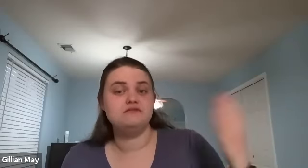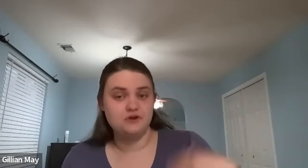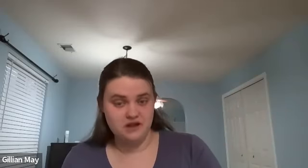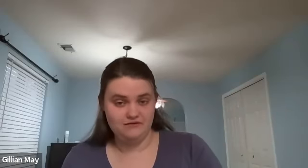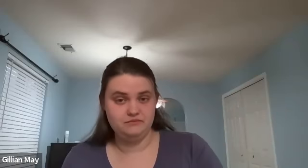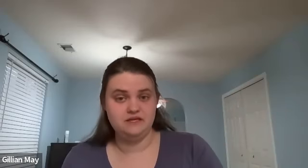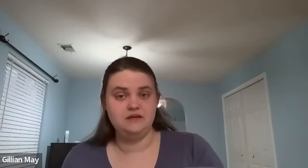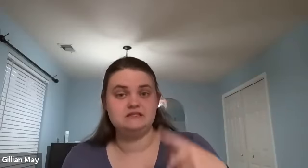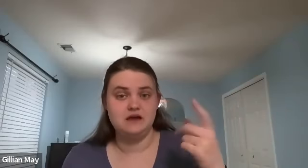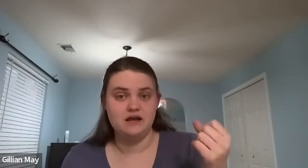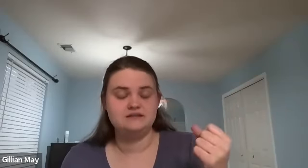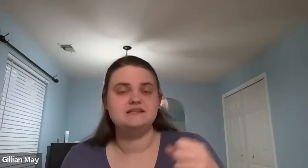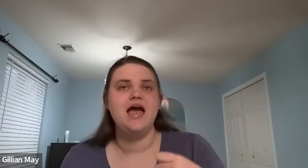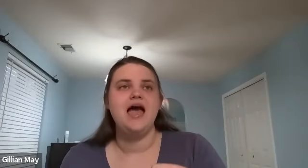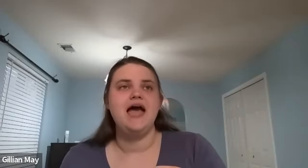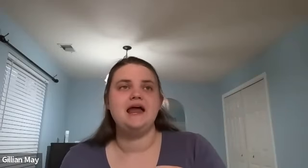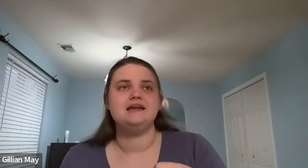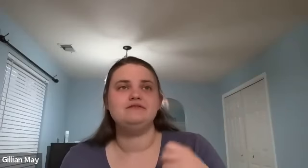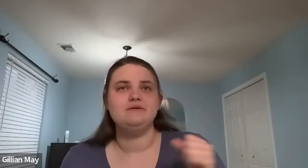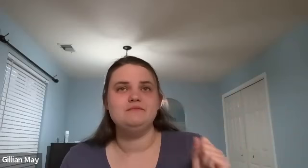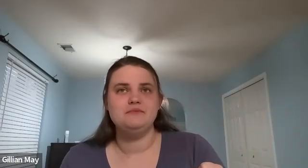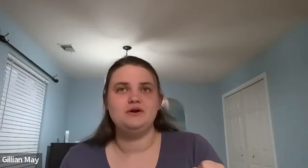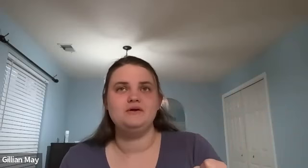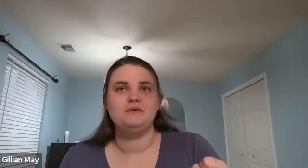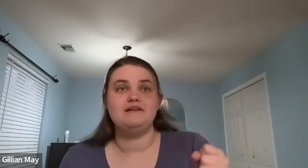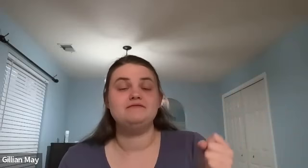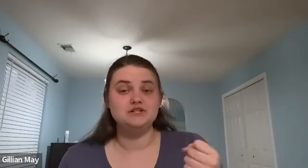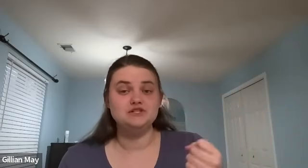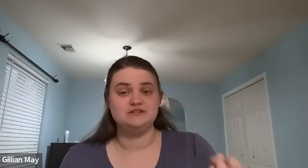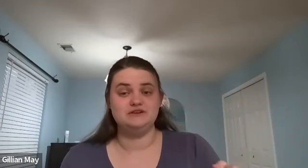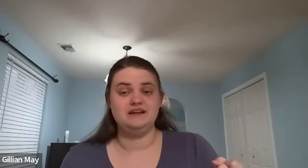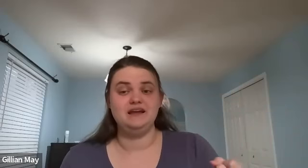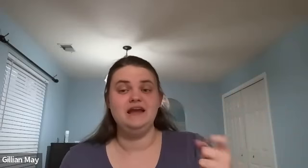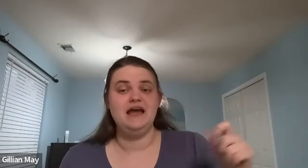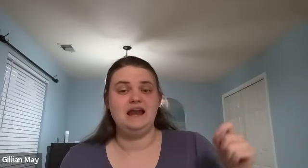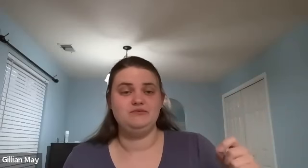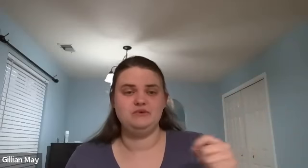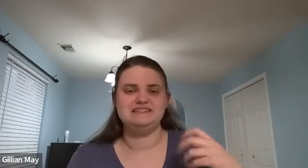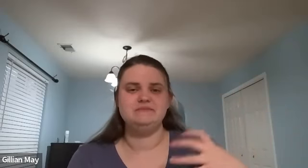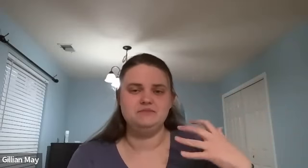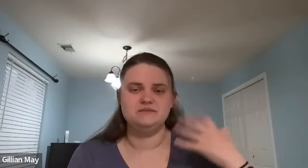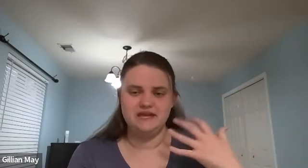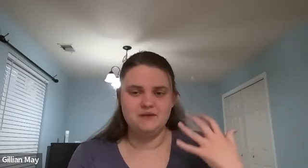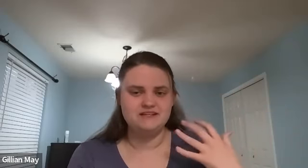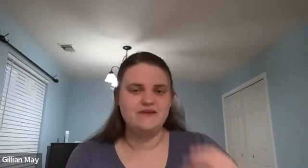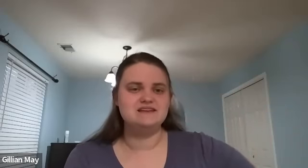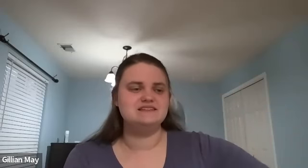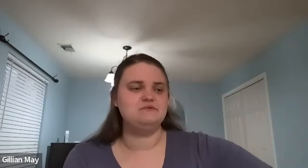third half would be signs. And I can remember when I first was learning and I wasn't able to pick up as fast as I would